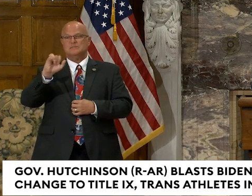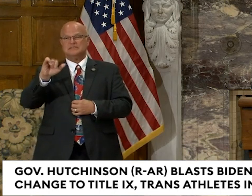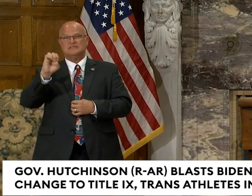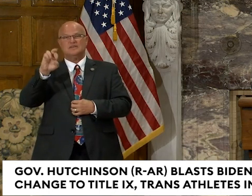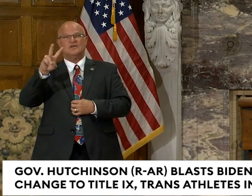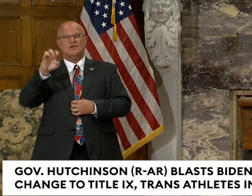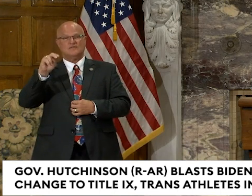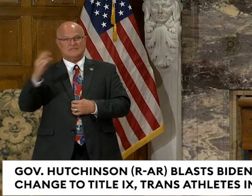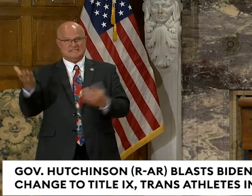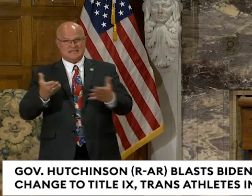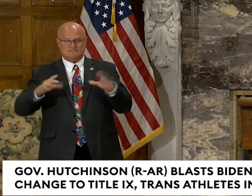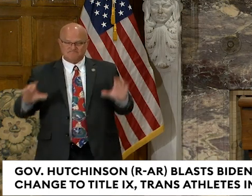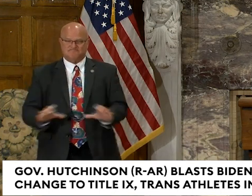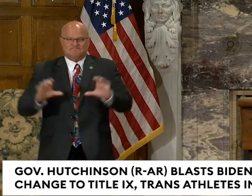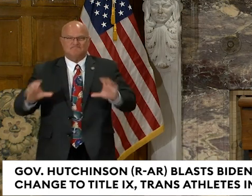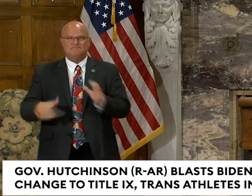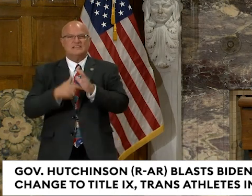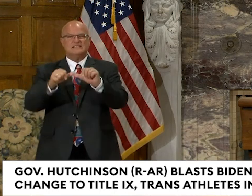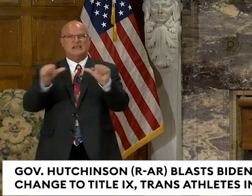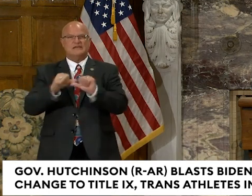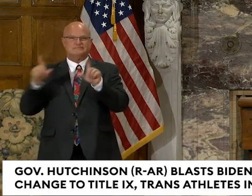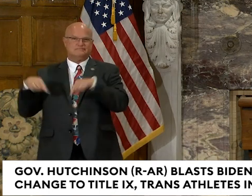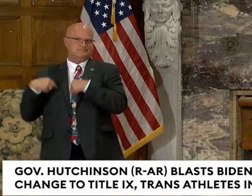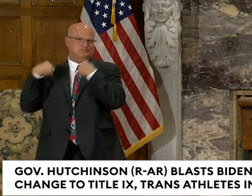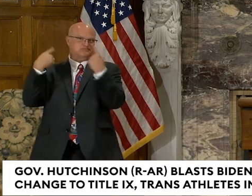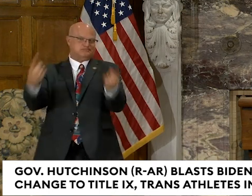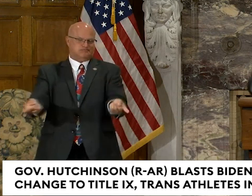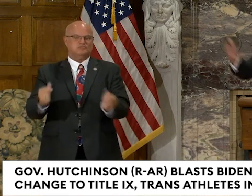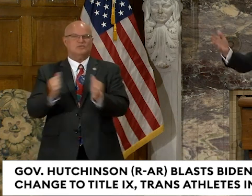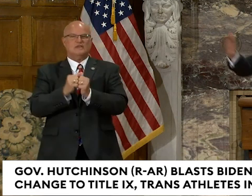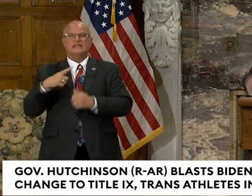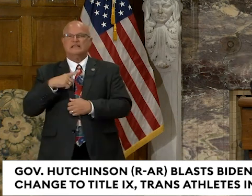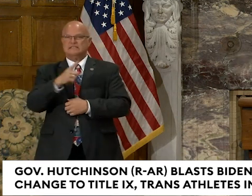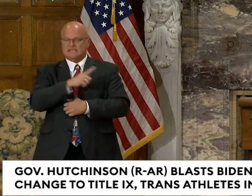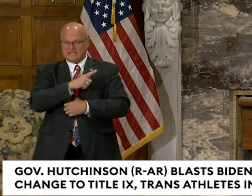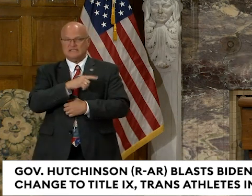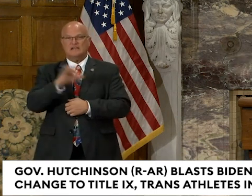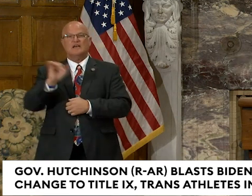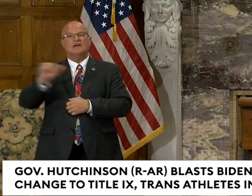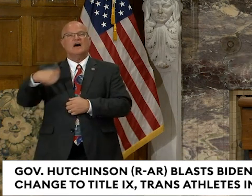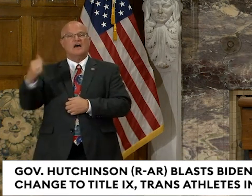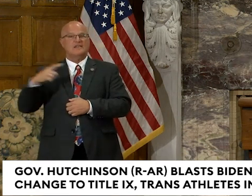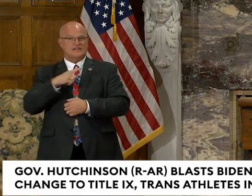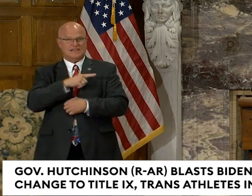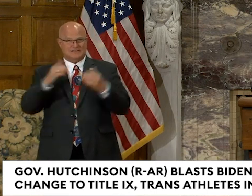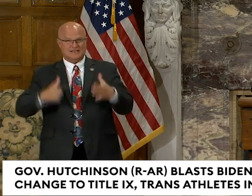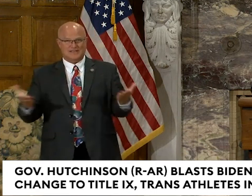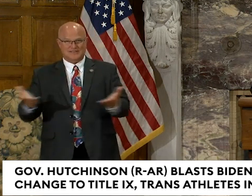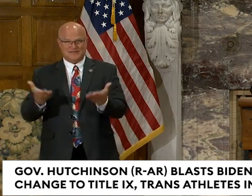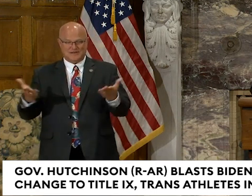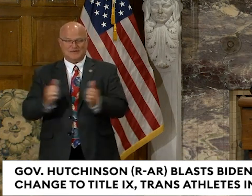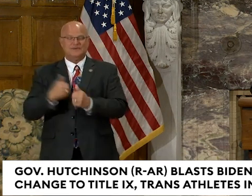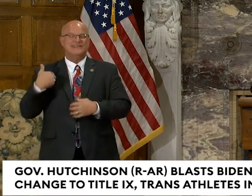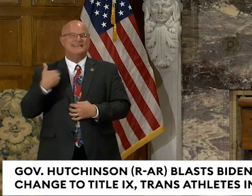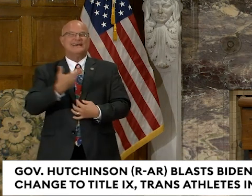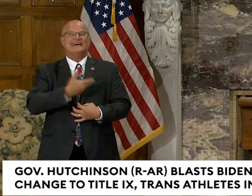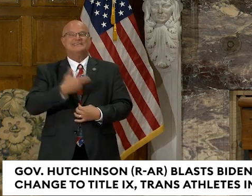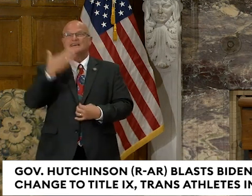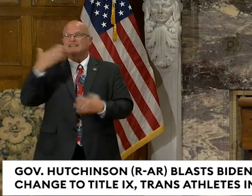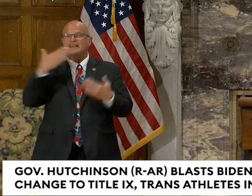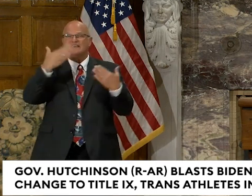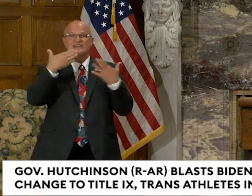here, who's been active in this area from a legislative standpoint, as well as other legislators that are here.